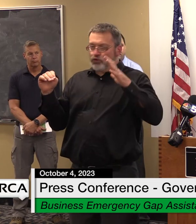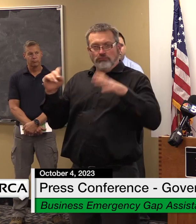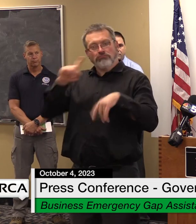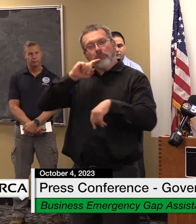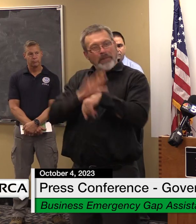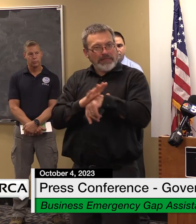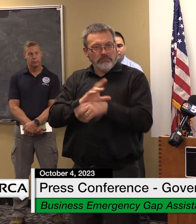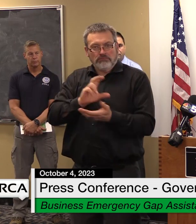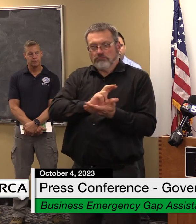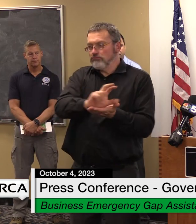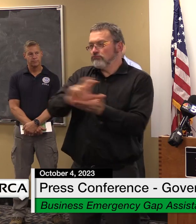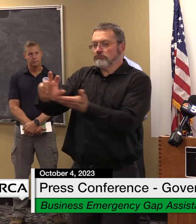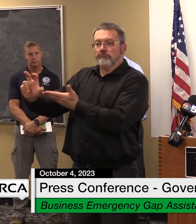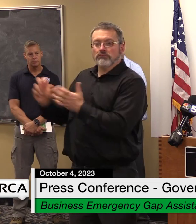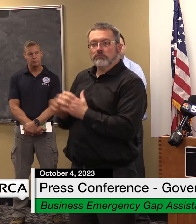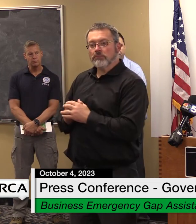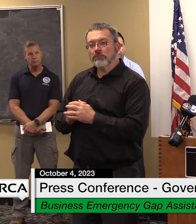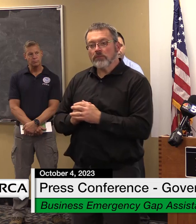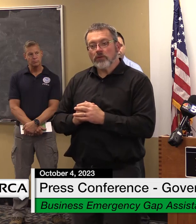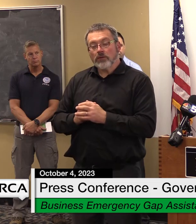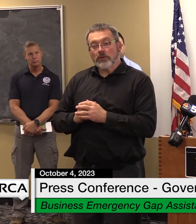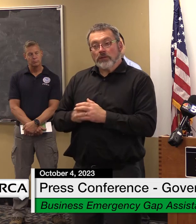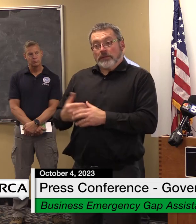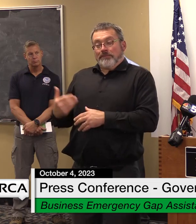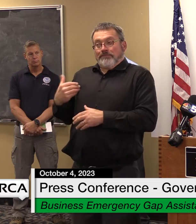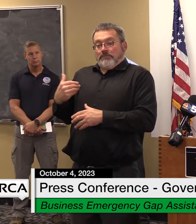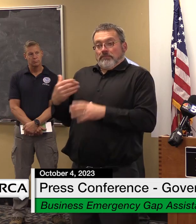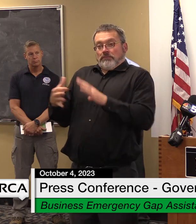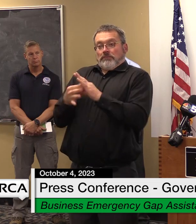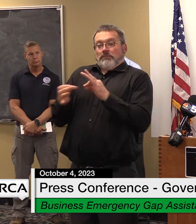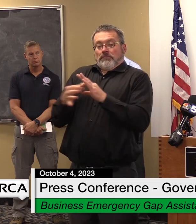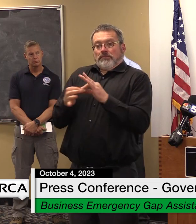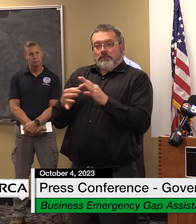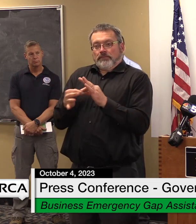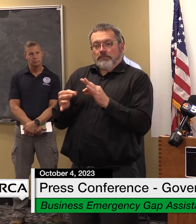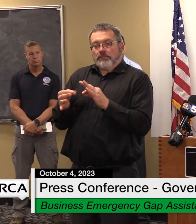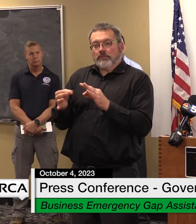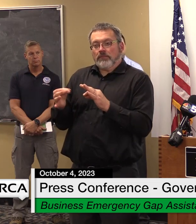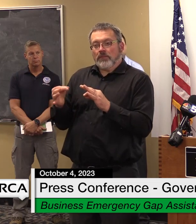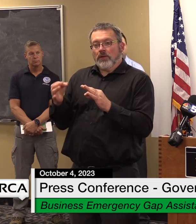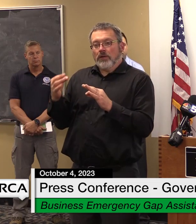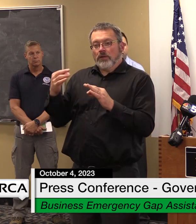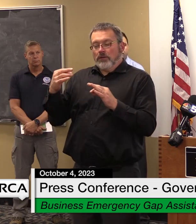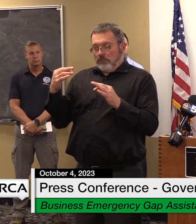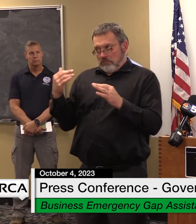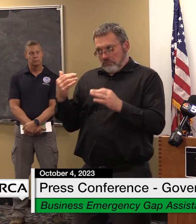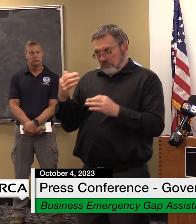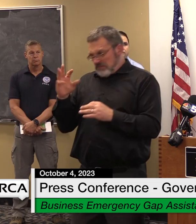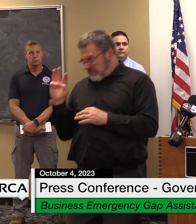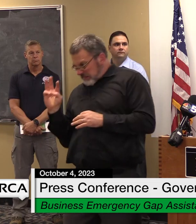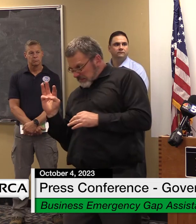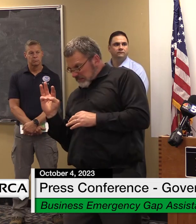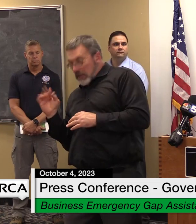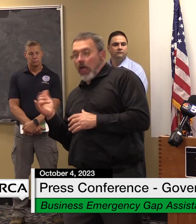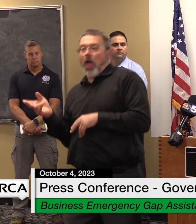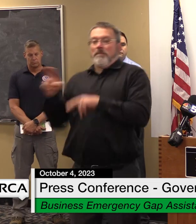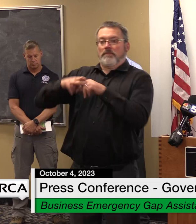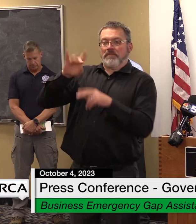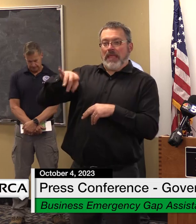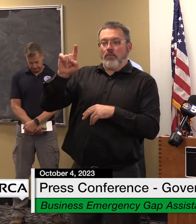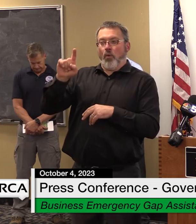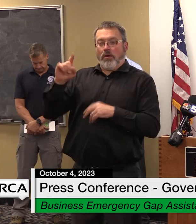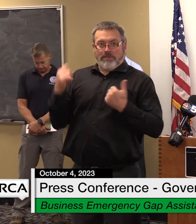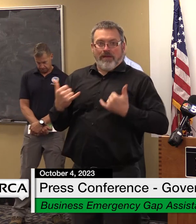from the last time I reported out, it was about $6 million committed. So we are seeing the differences. In the